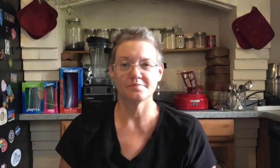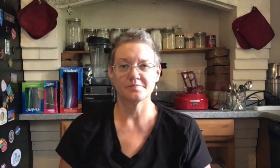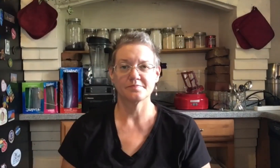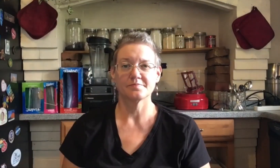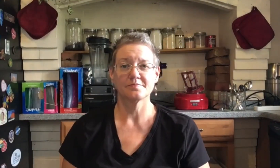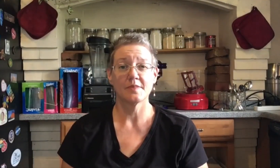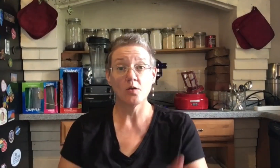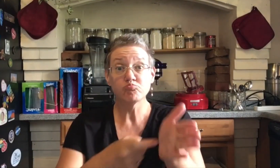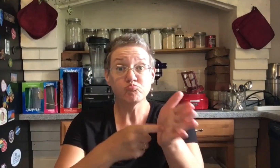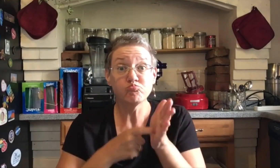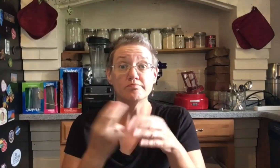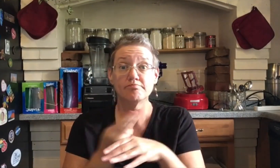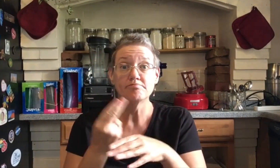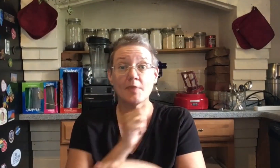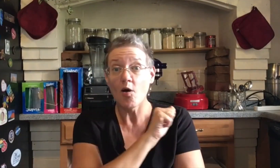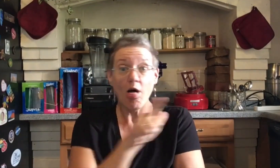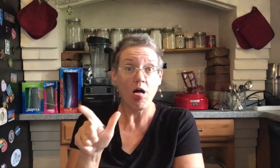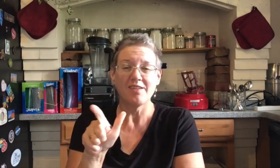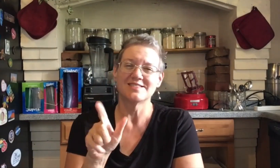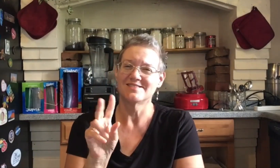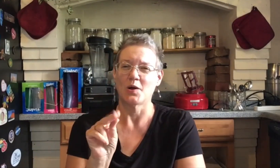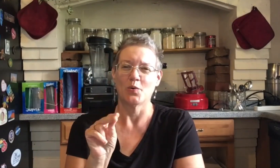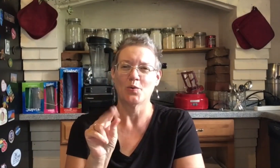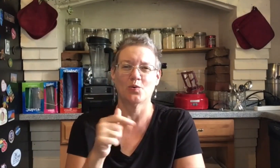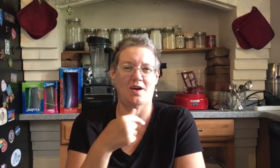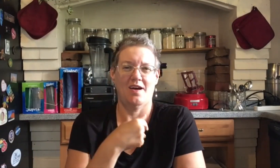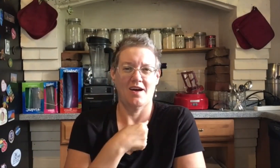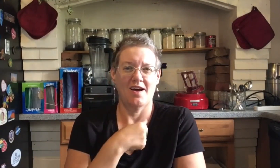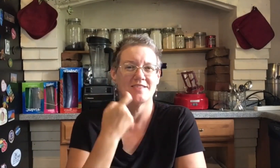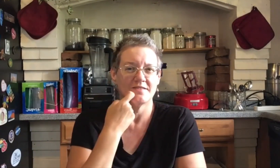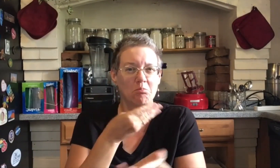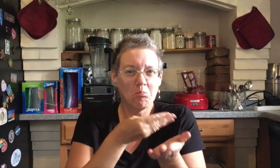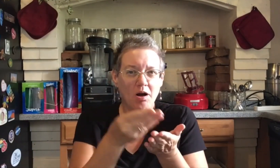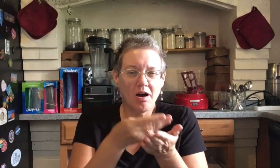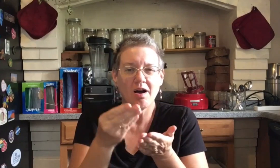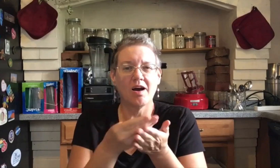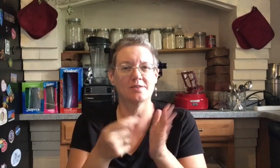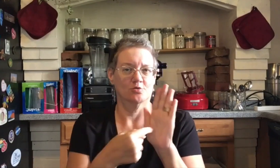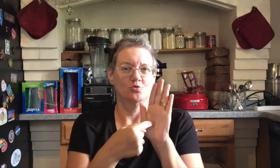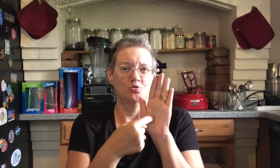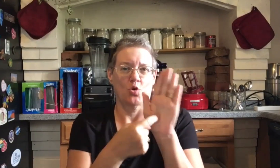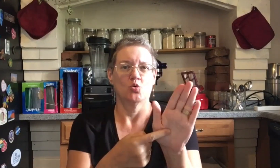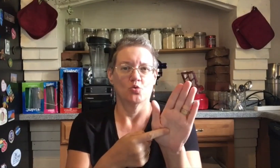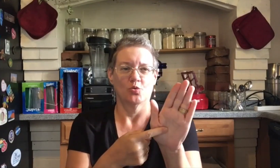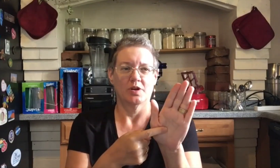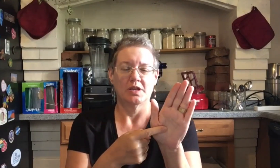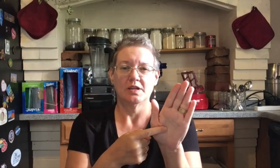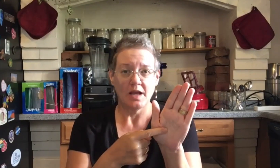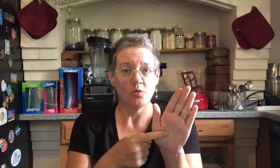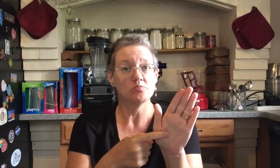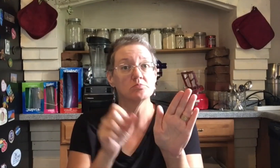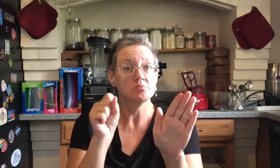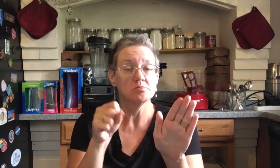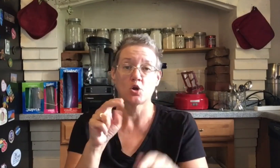best. Do you need to buy all these oils? No, I bought them just so I'd be able to show them to